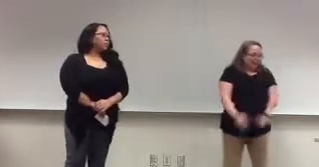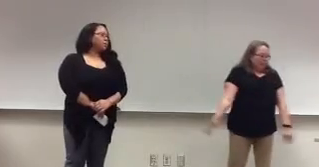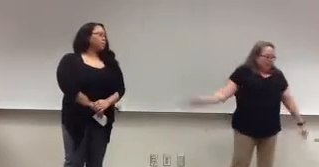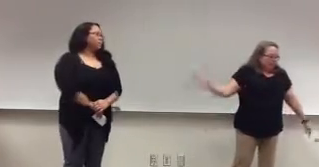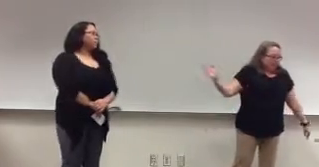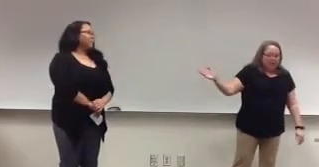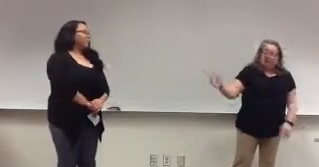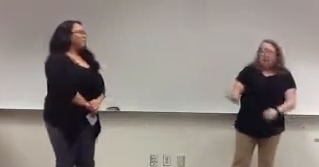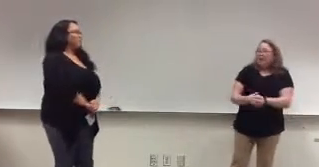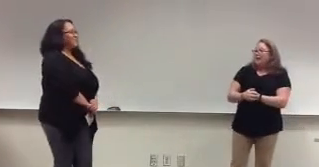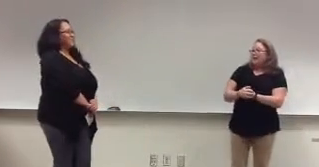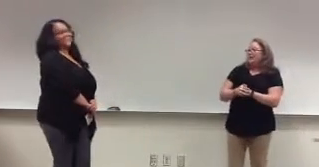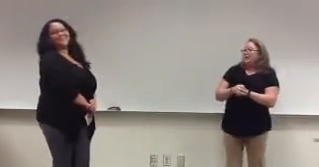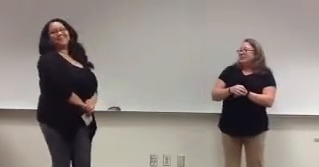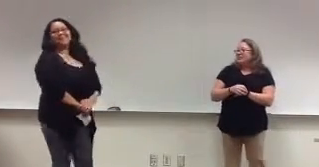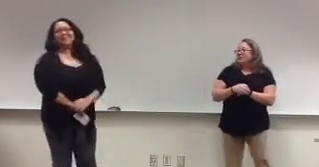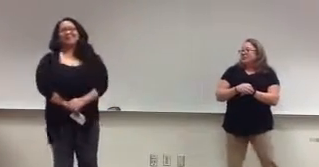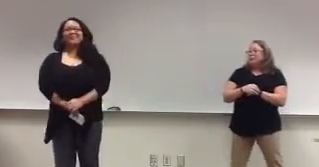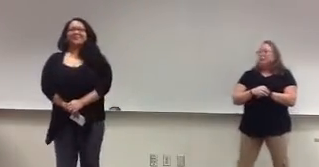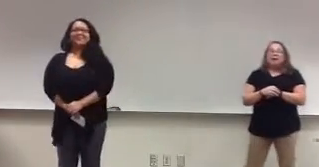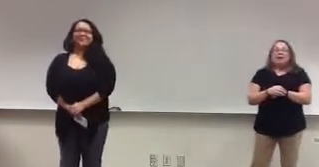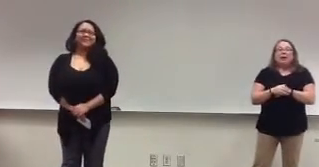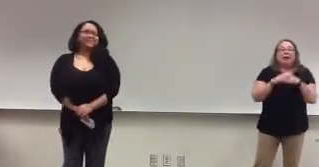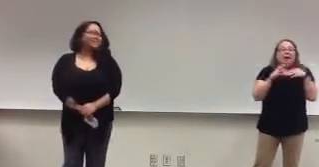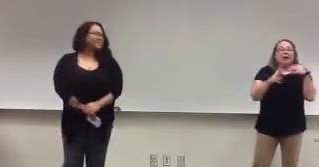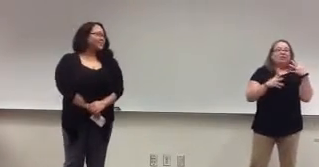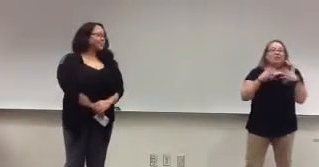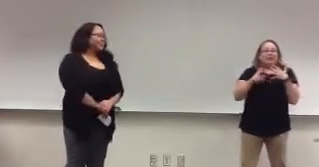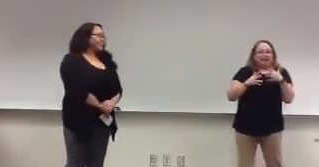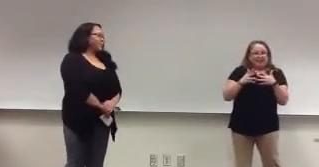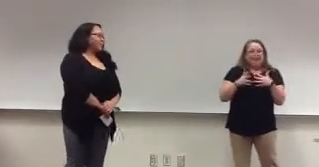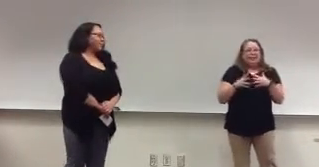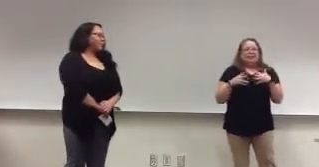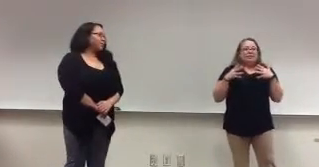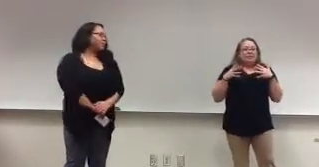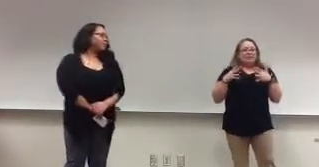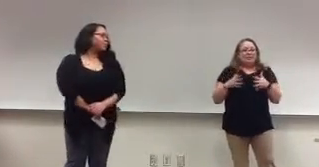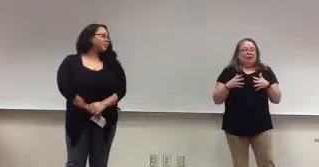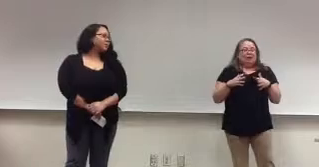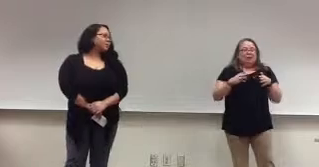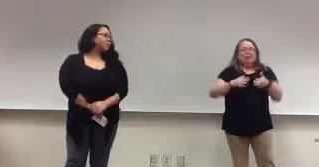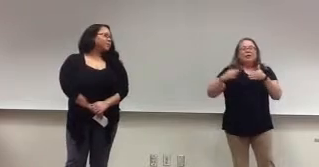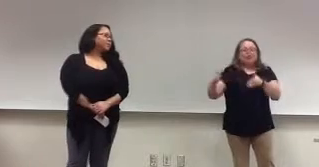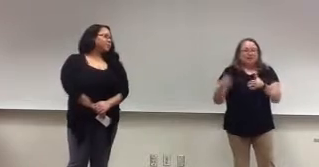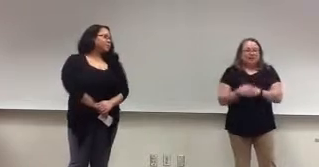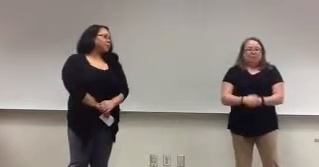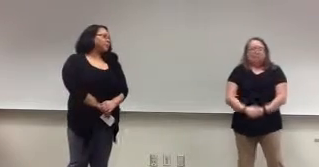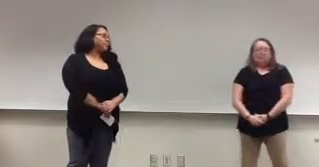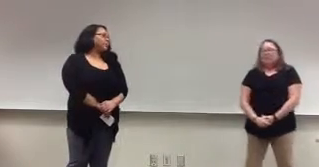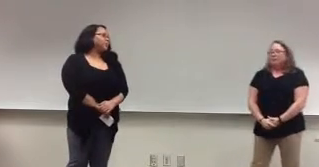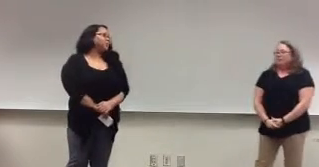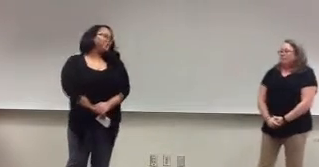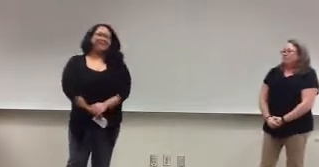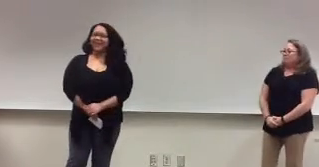I want to leave, Ashley's going to talk to you about the techniques in talking to deaf people.